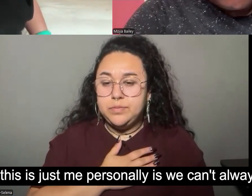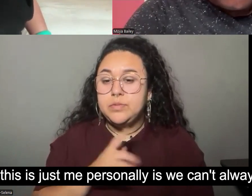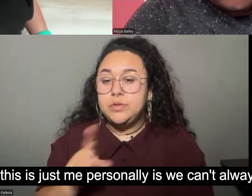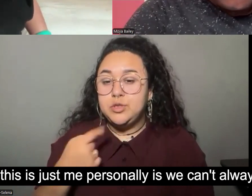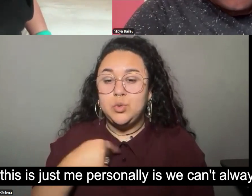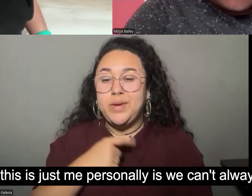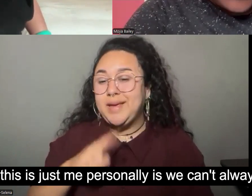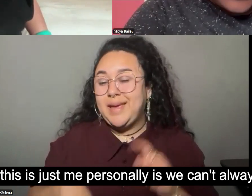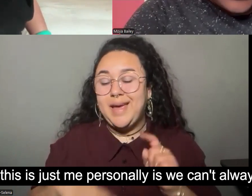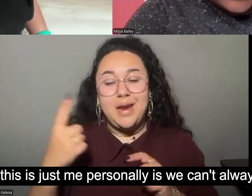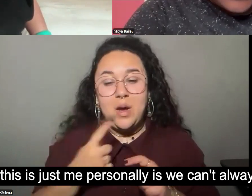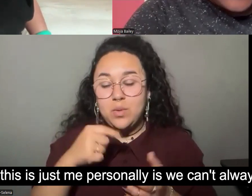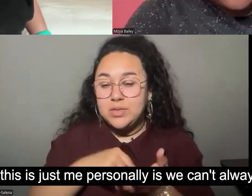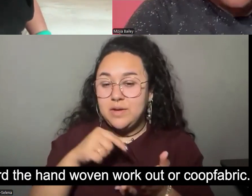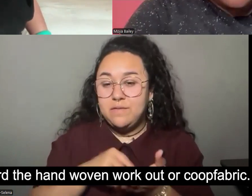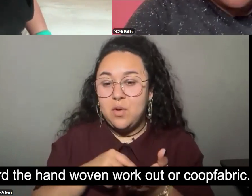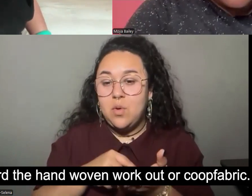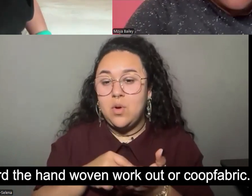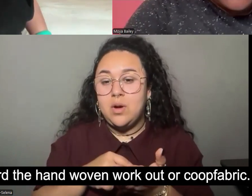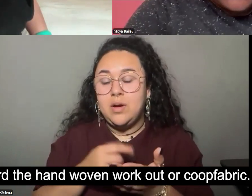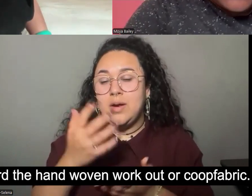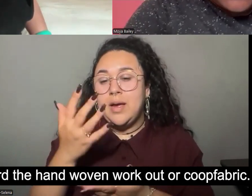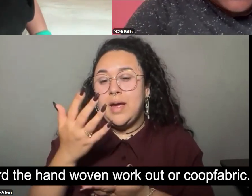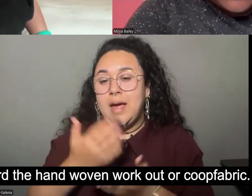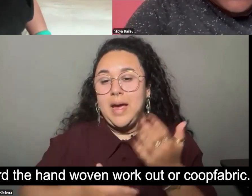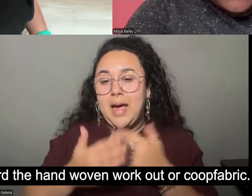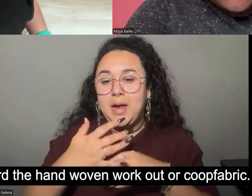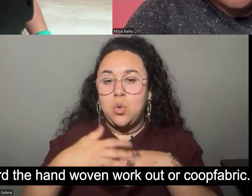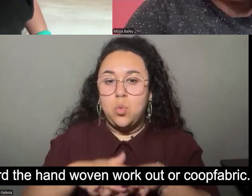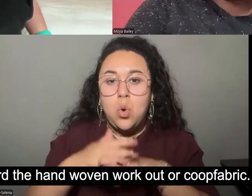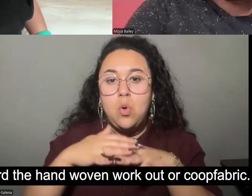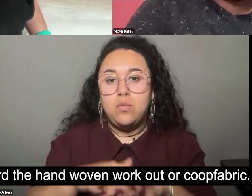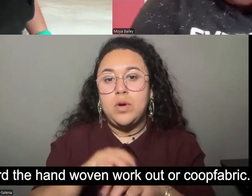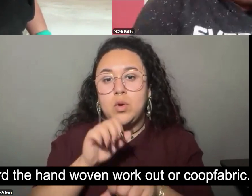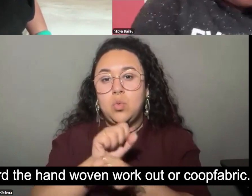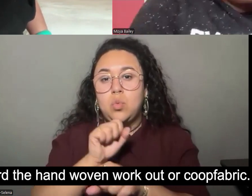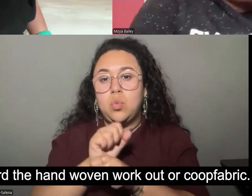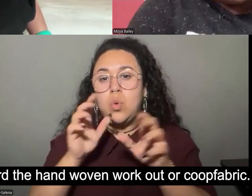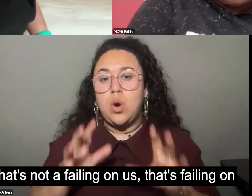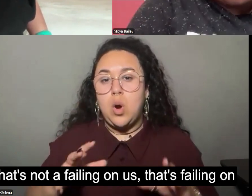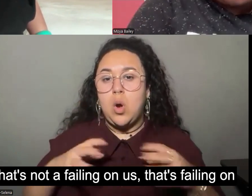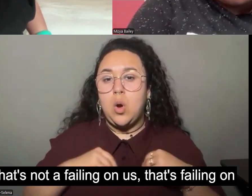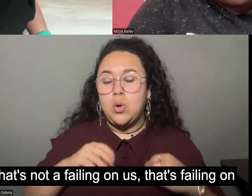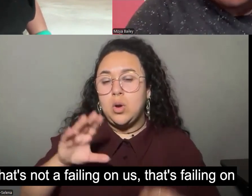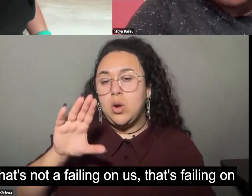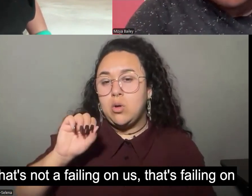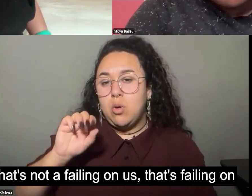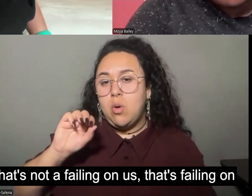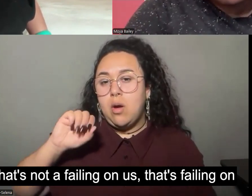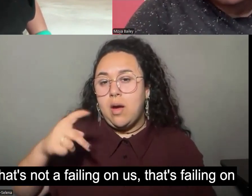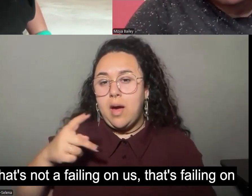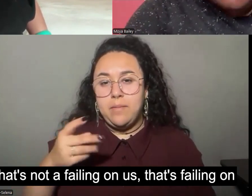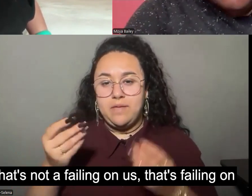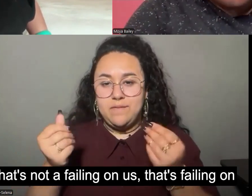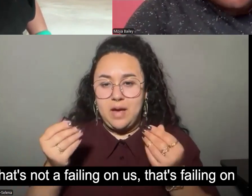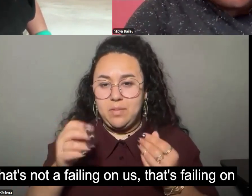we can't always afford the hand-woven worker-owned co-op fabric, you know, and that's not a failing on us.